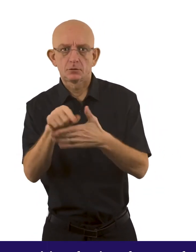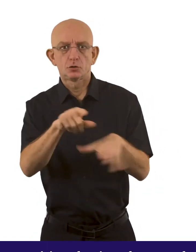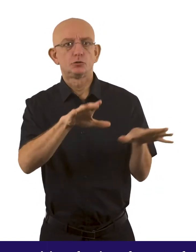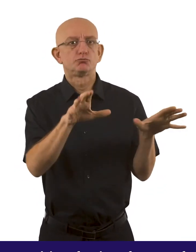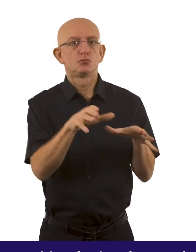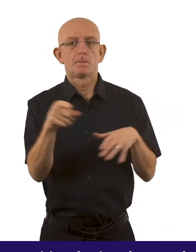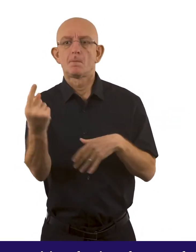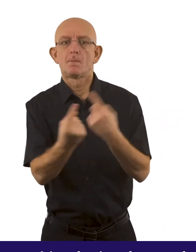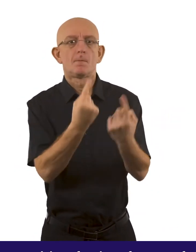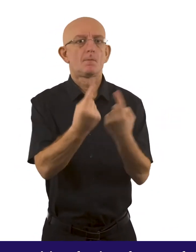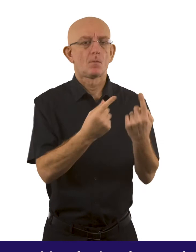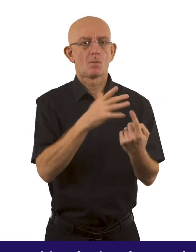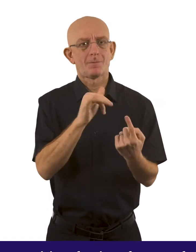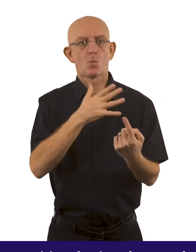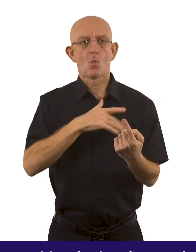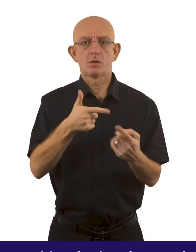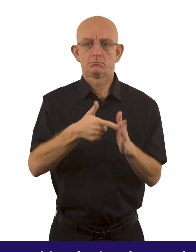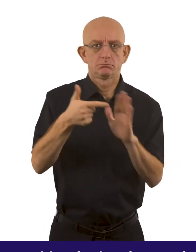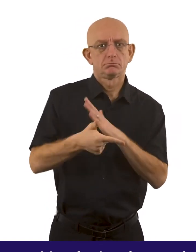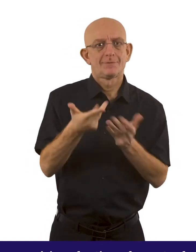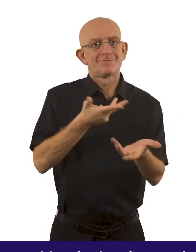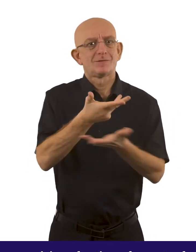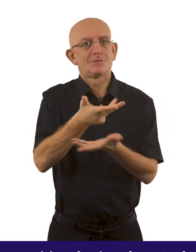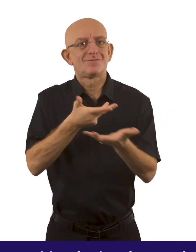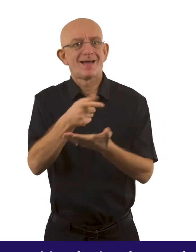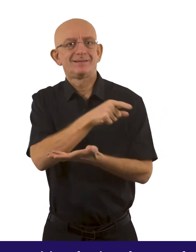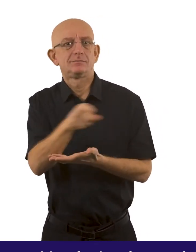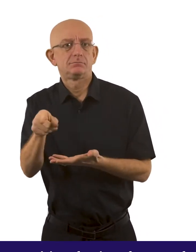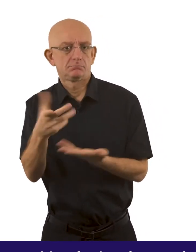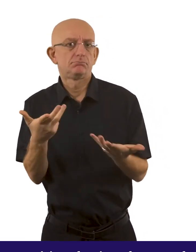Highlight groups requiring further face-to-face consultation.